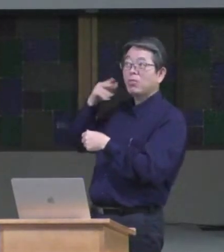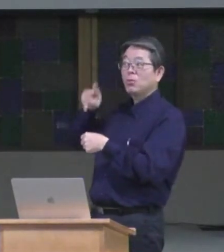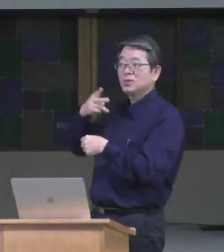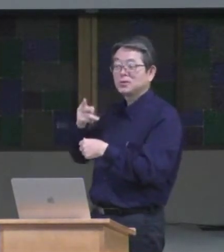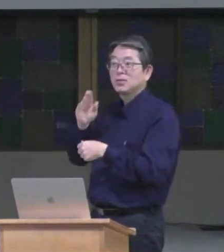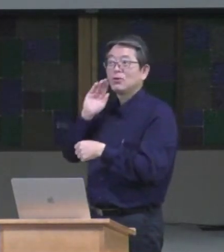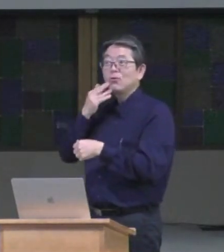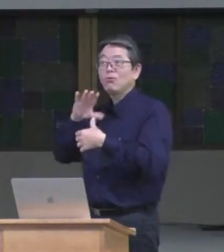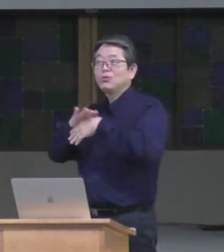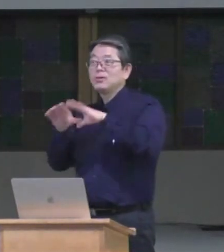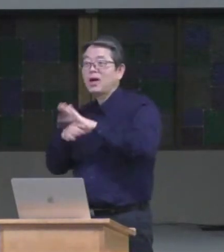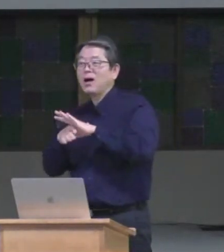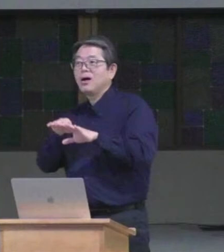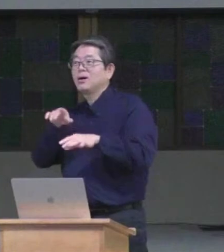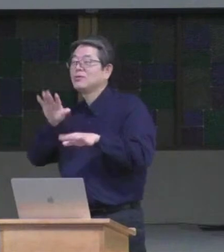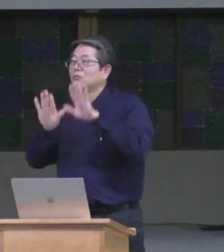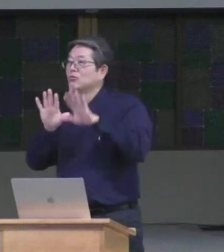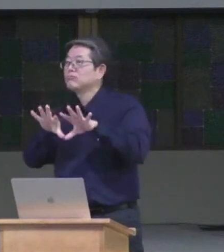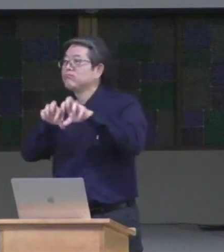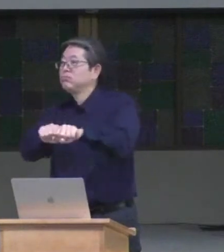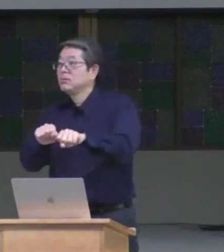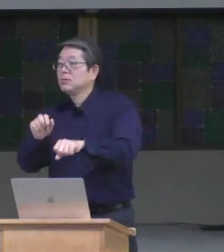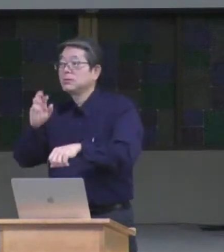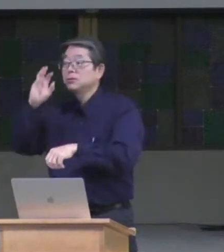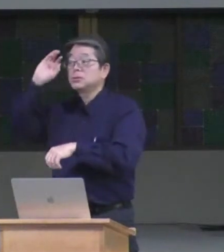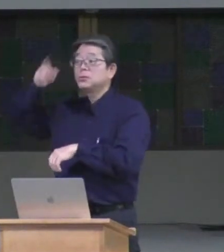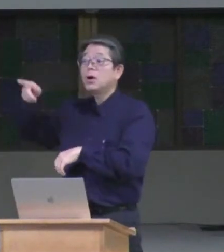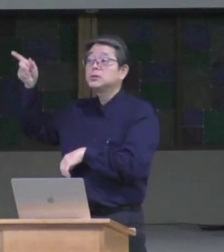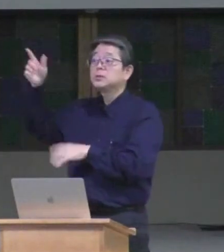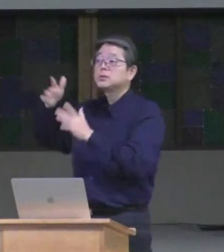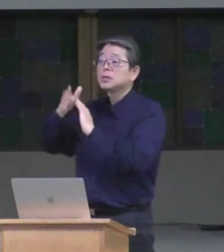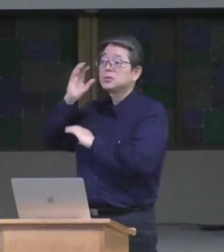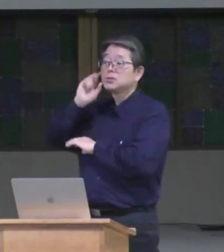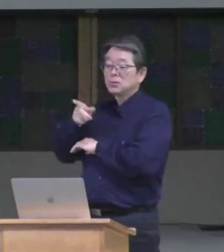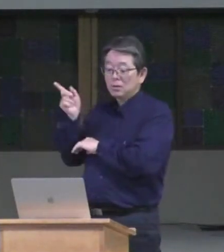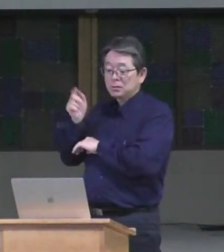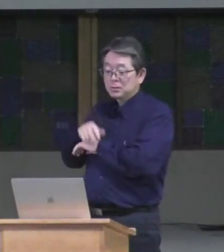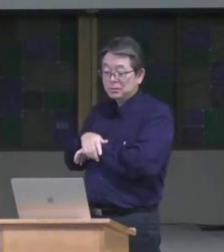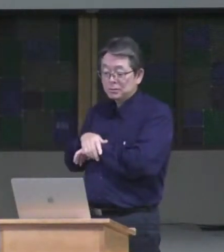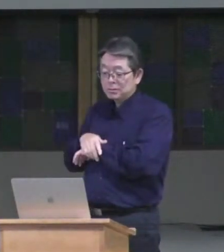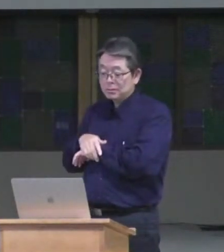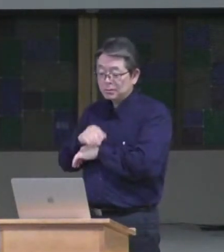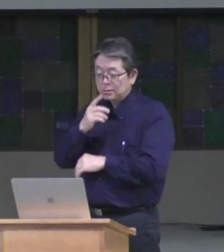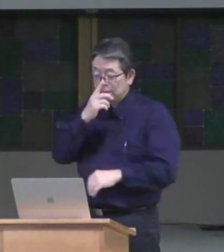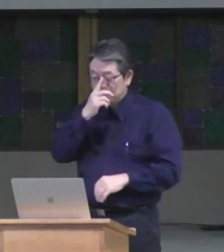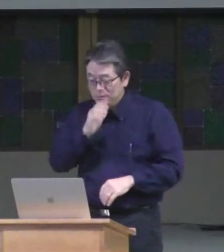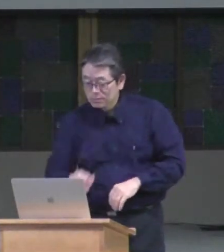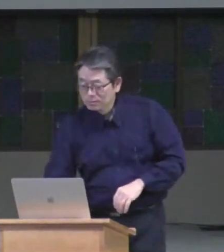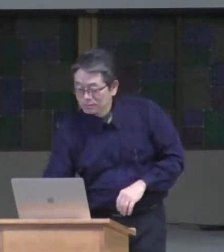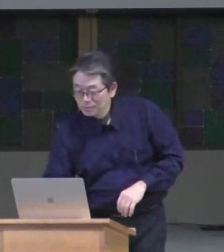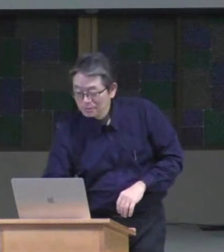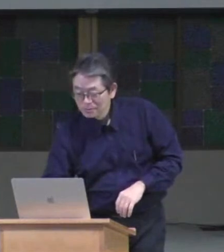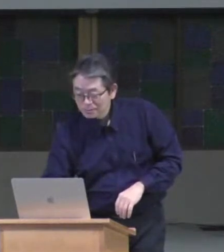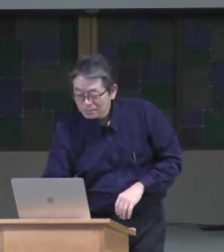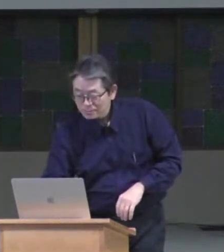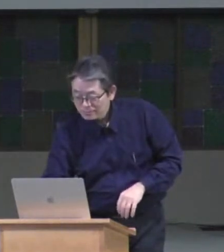that 2,000 years ago Jesus understood deaf culture like that, that is huge. That's just amazing.